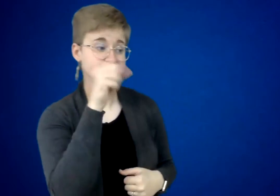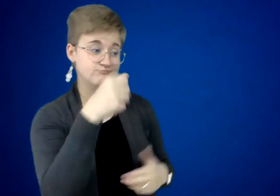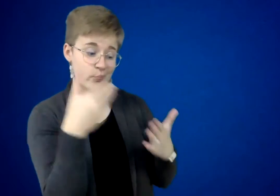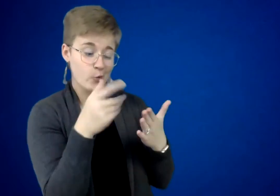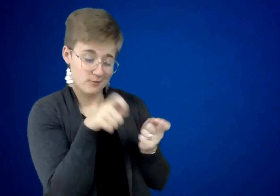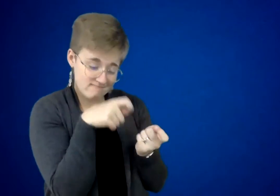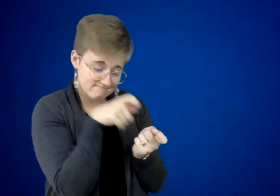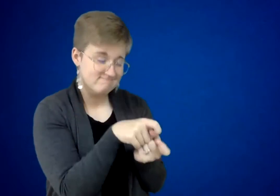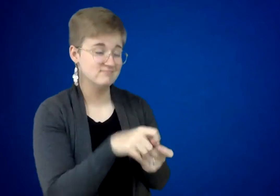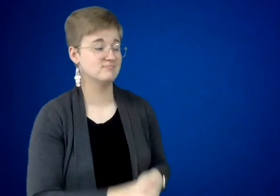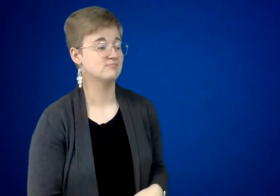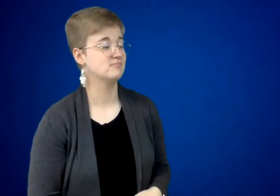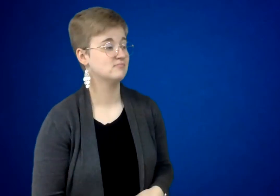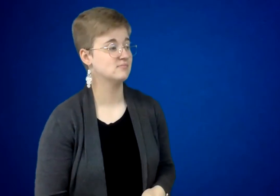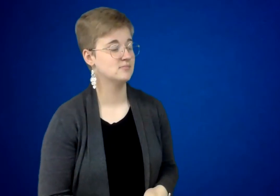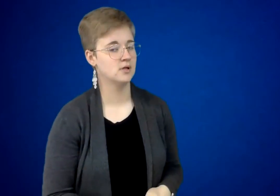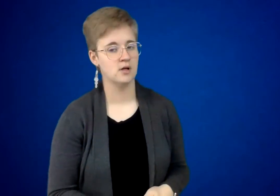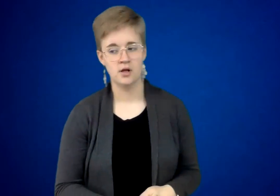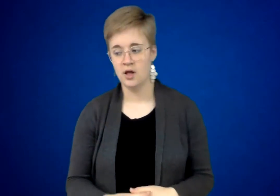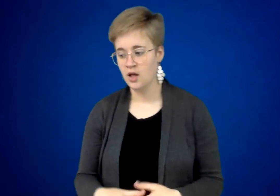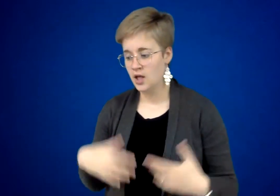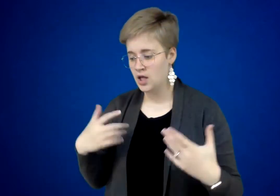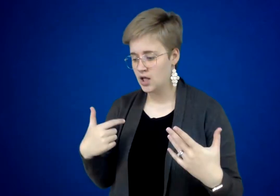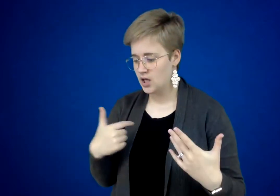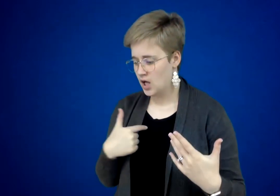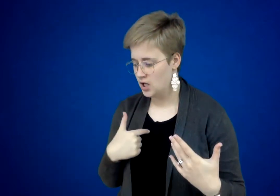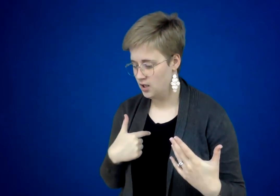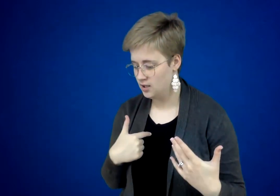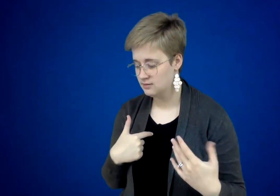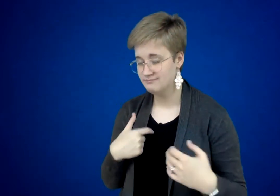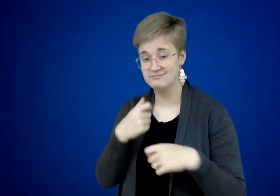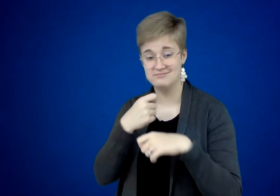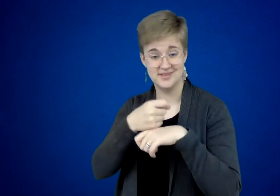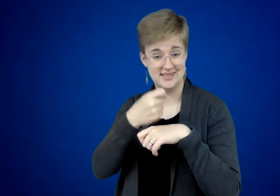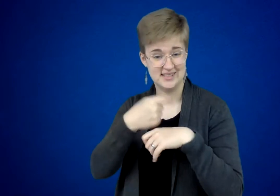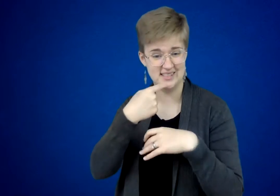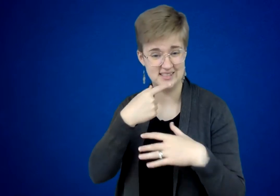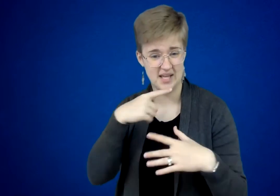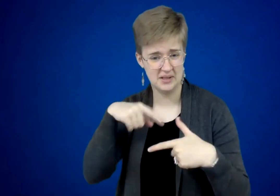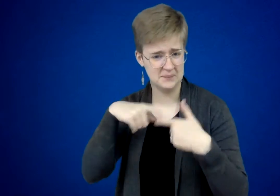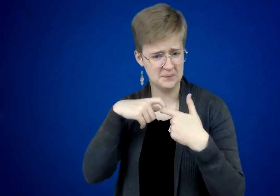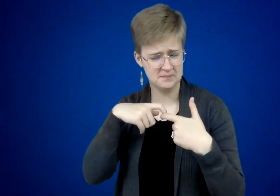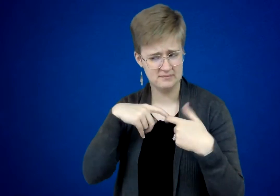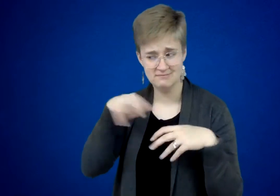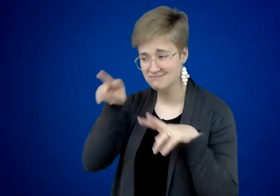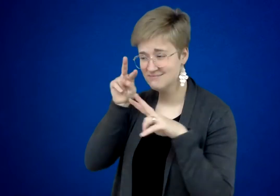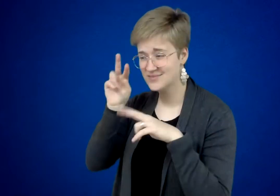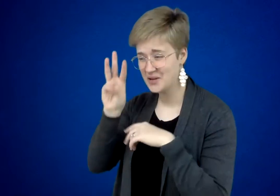Mae. "I," said Sistine. She looked at Willie Mae. Then